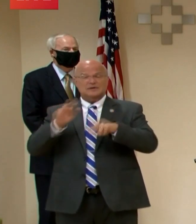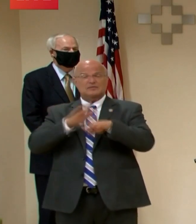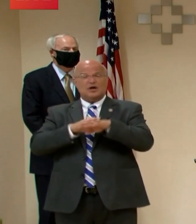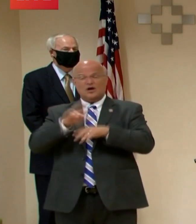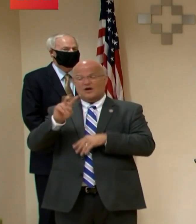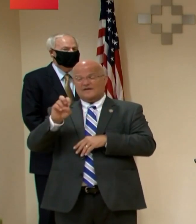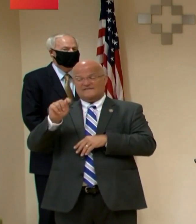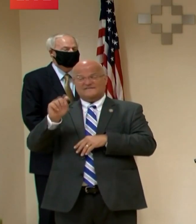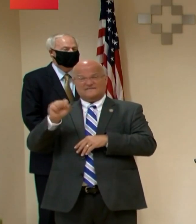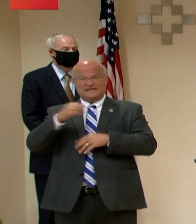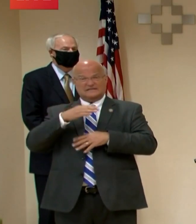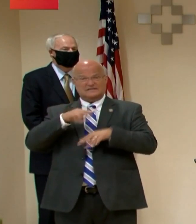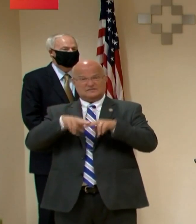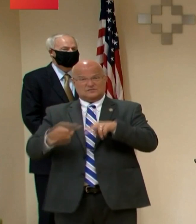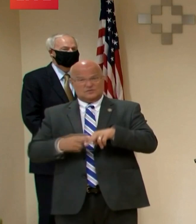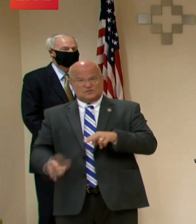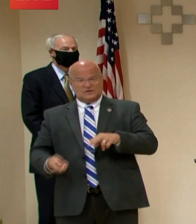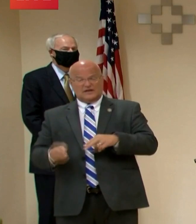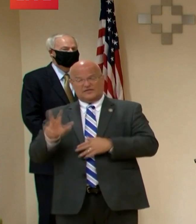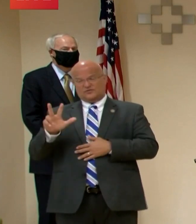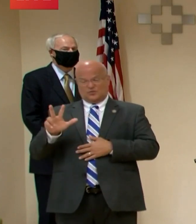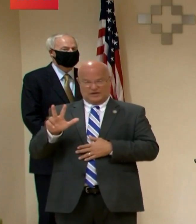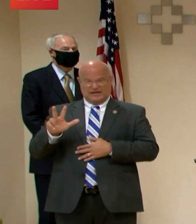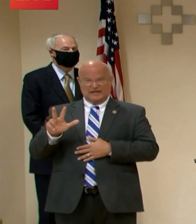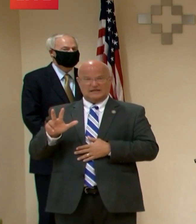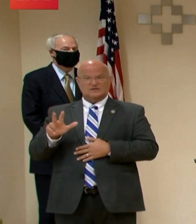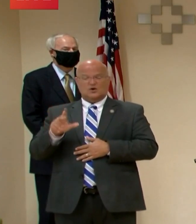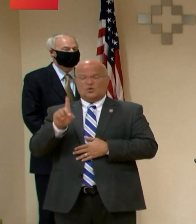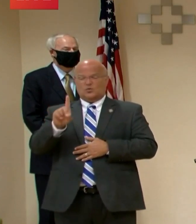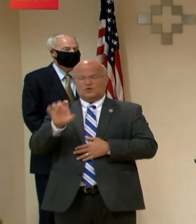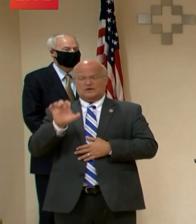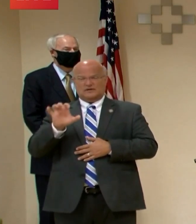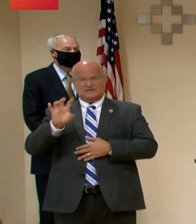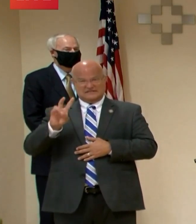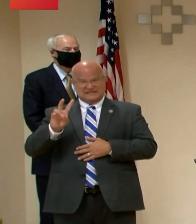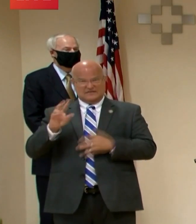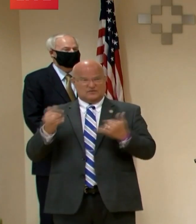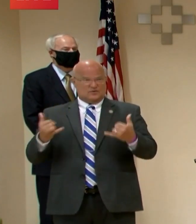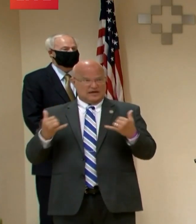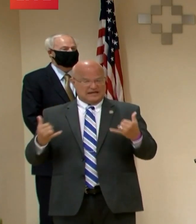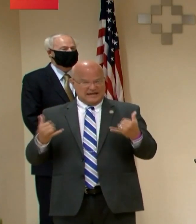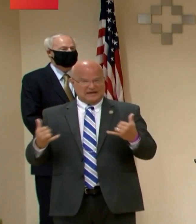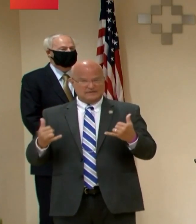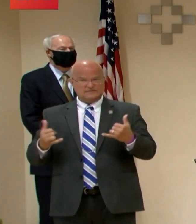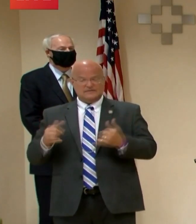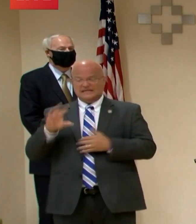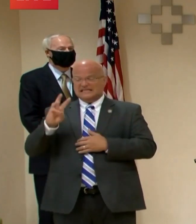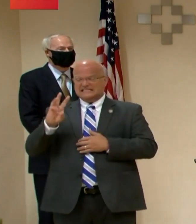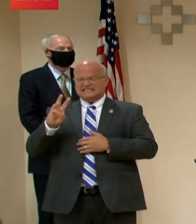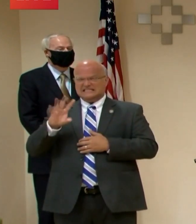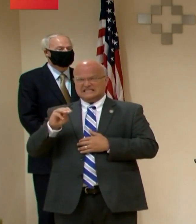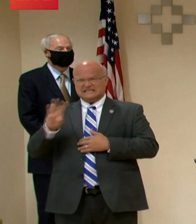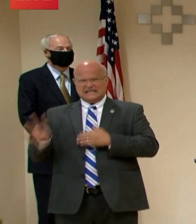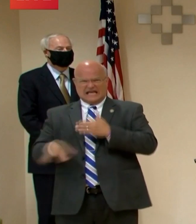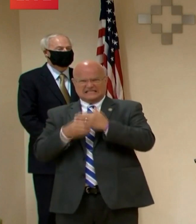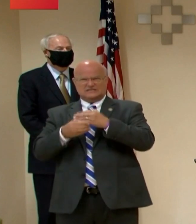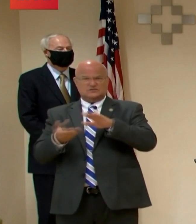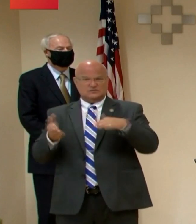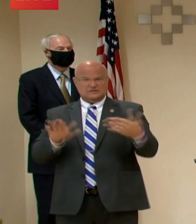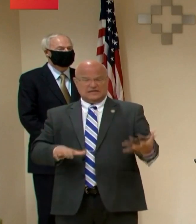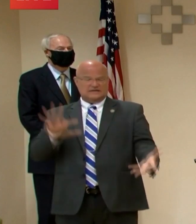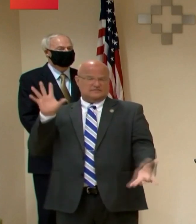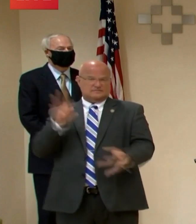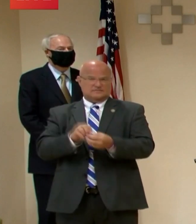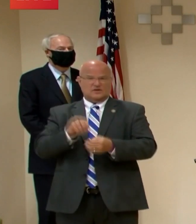on ventilators. We are down 3, so at 107 individuals. We've had 6 additional deaths